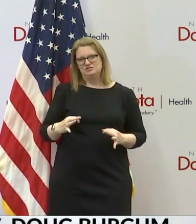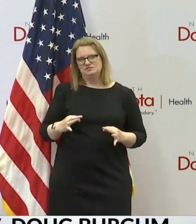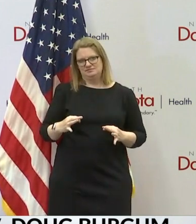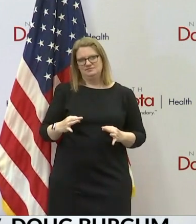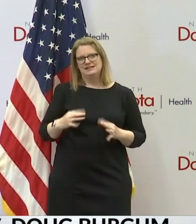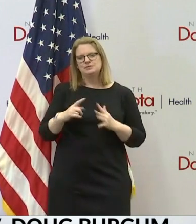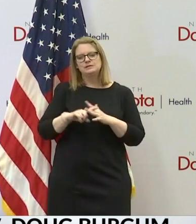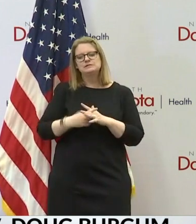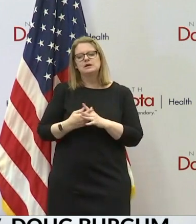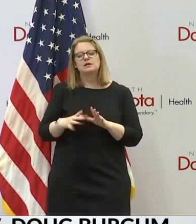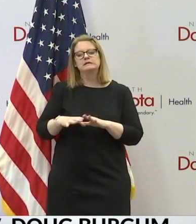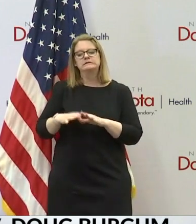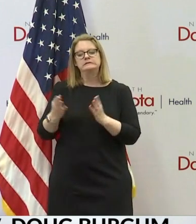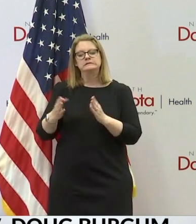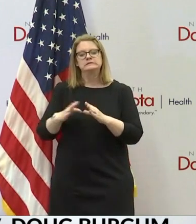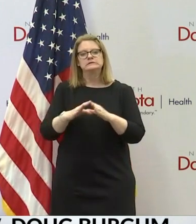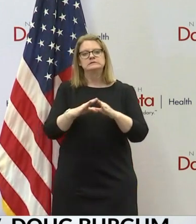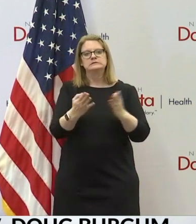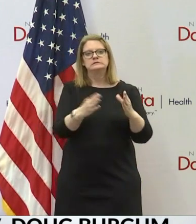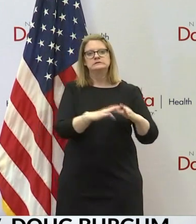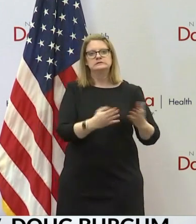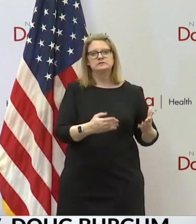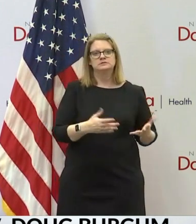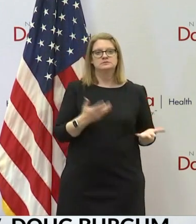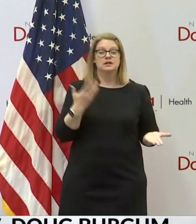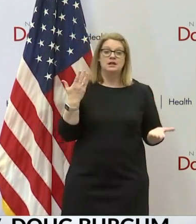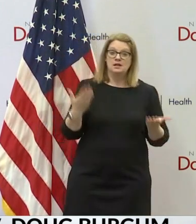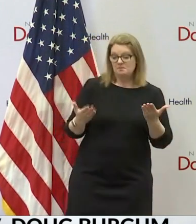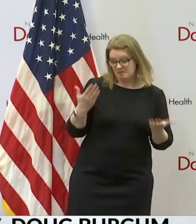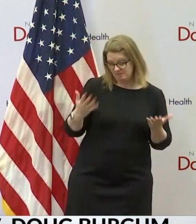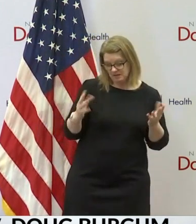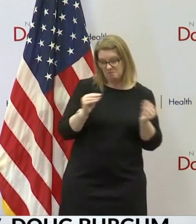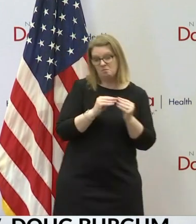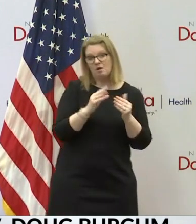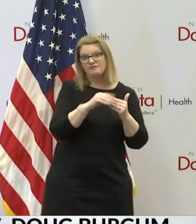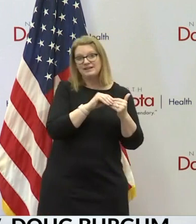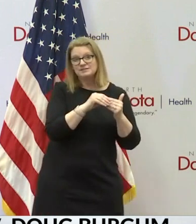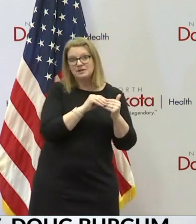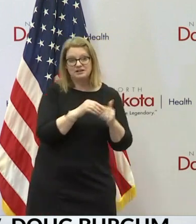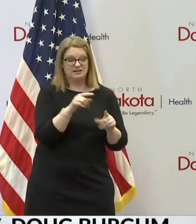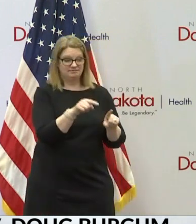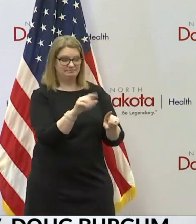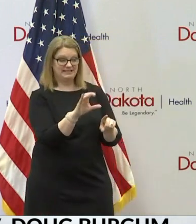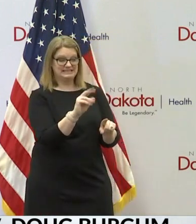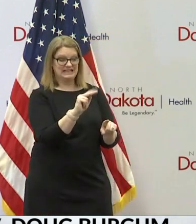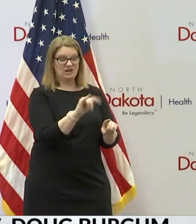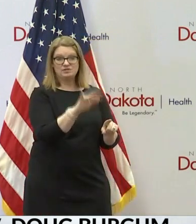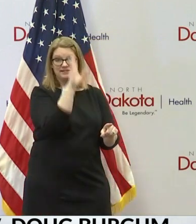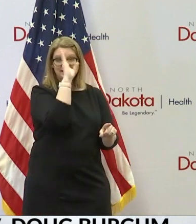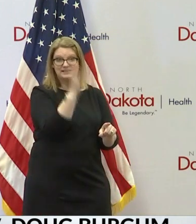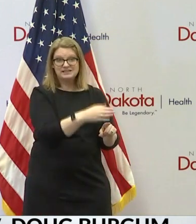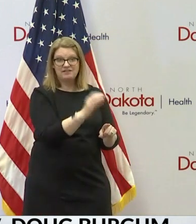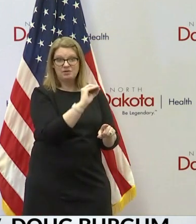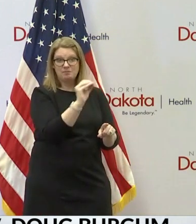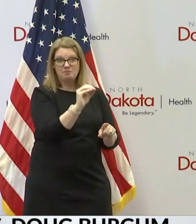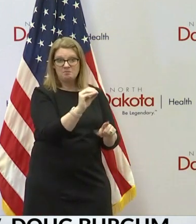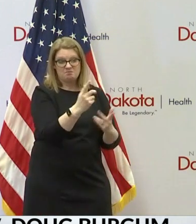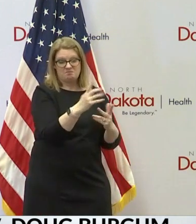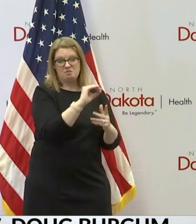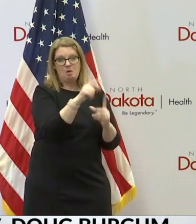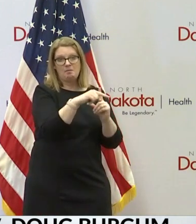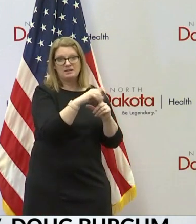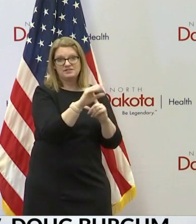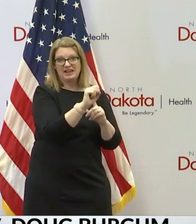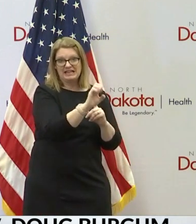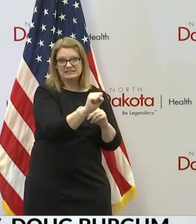open some of these back up, because it may make more sense to have this kind of flexibility in a county that's never had a positive case versus, say, at a